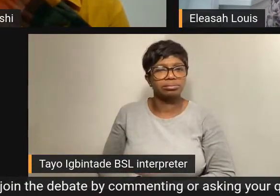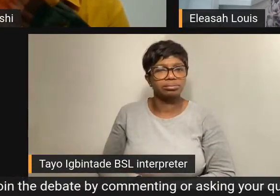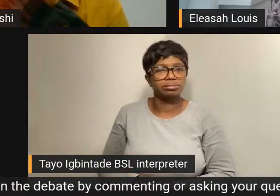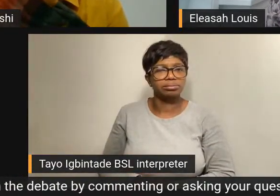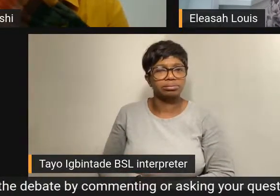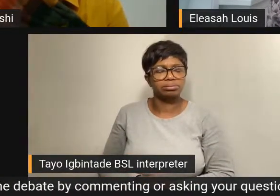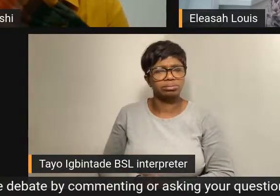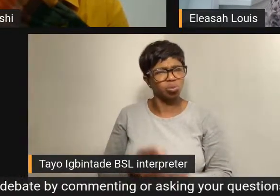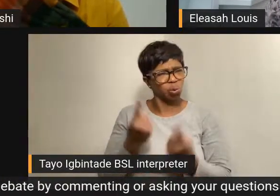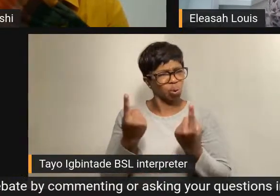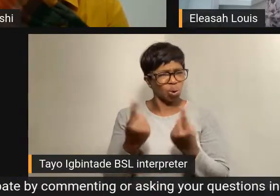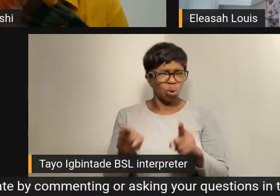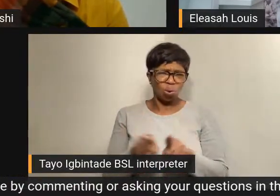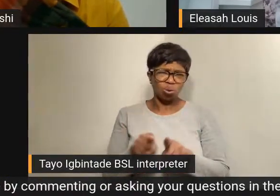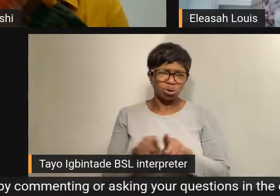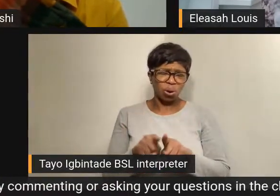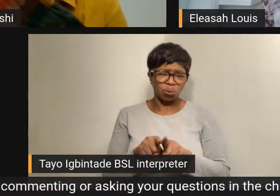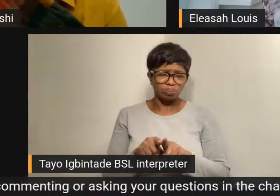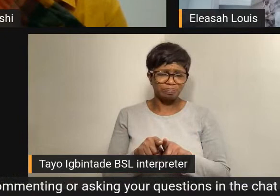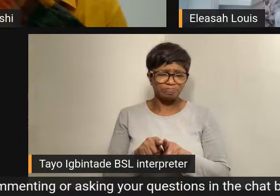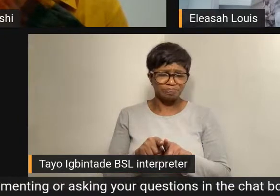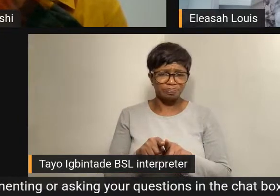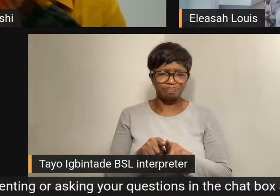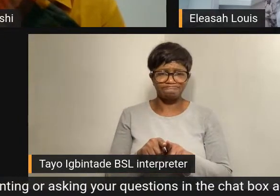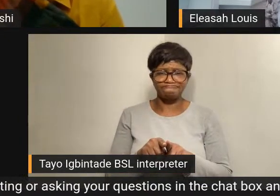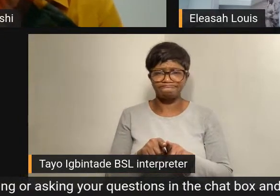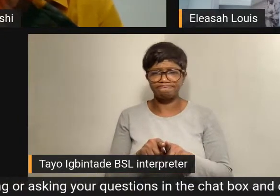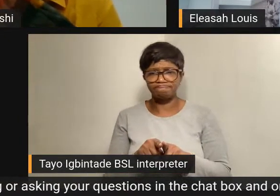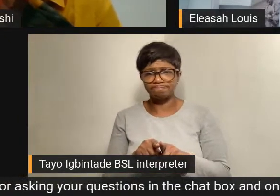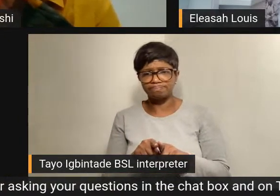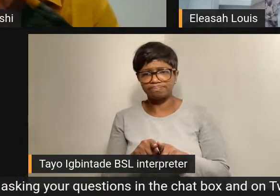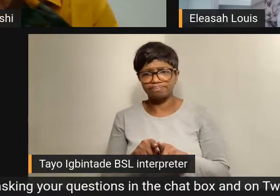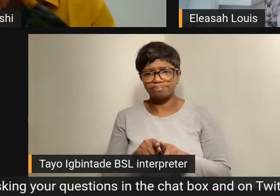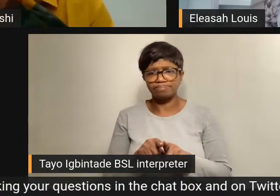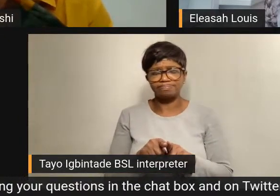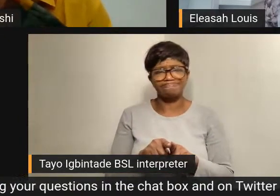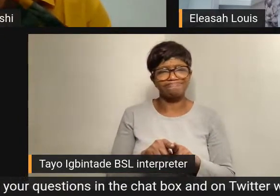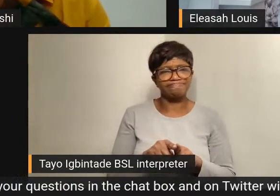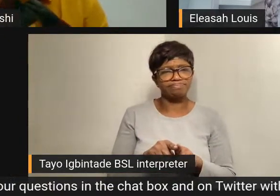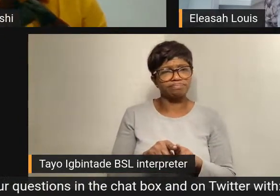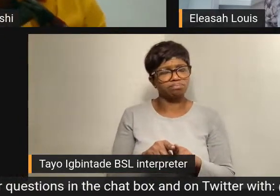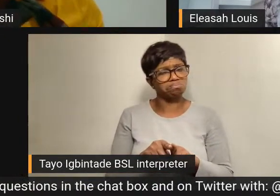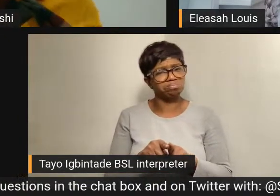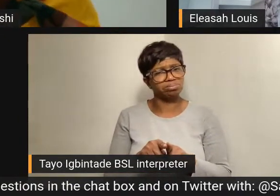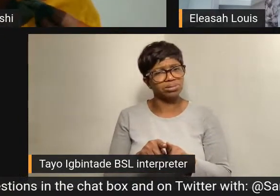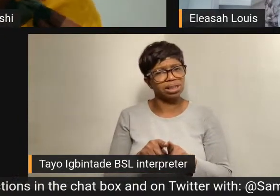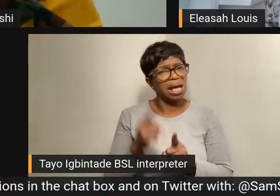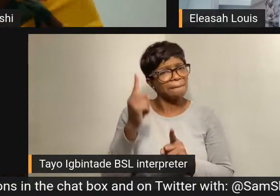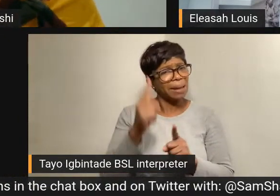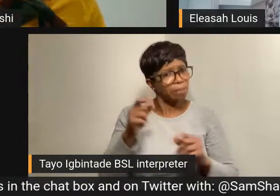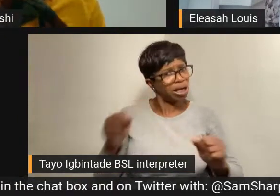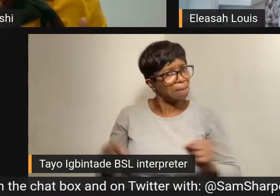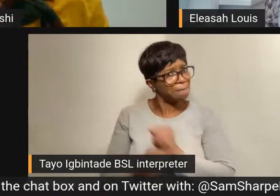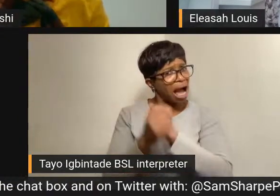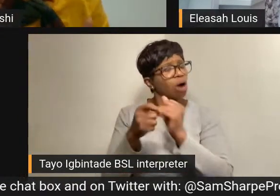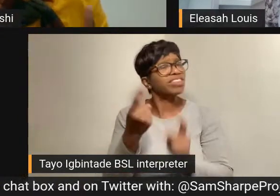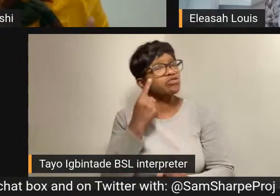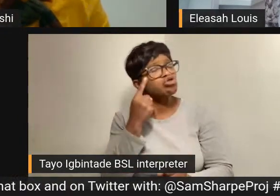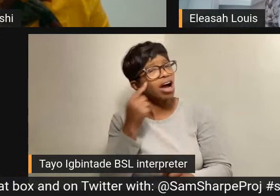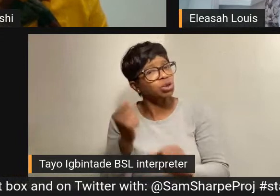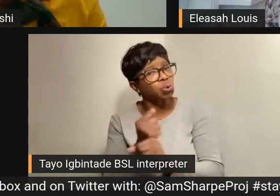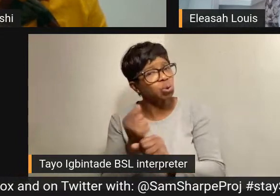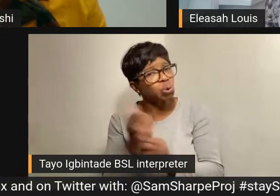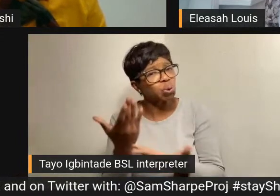something that I think at times those that are in power have attempted to do is to pit